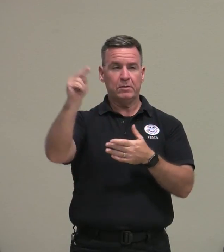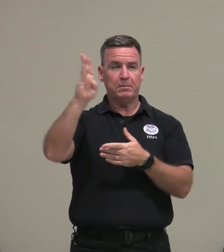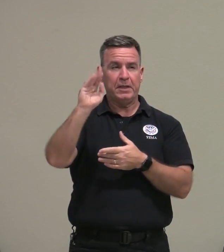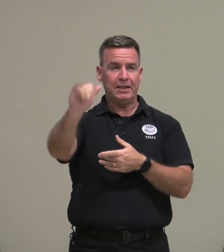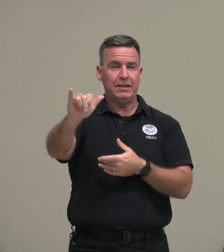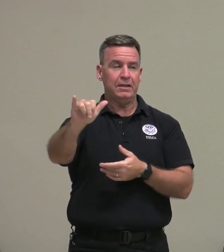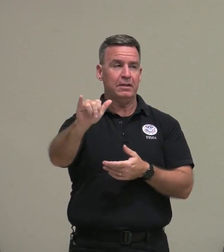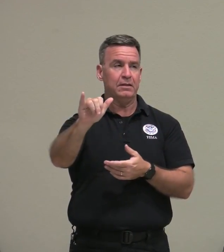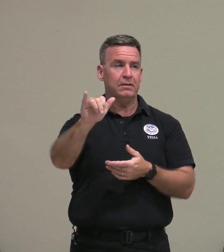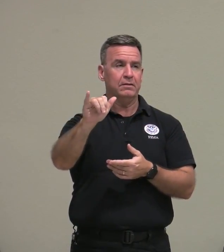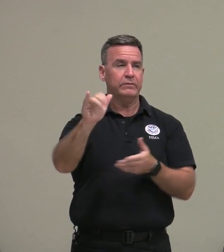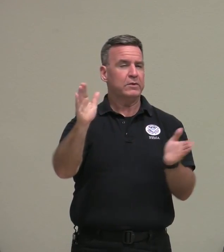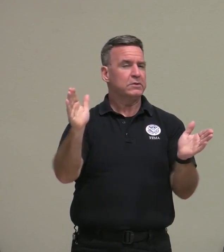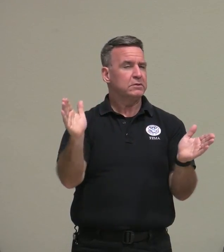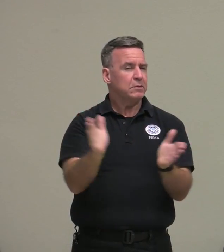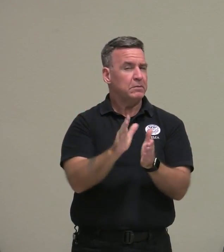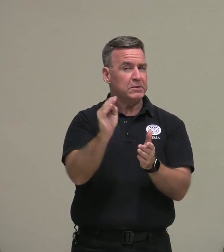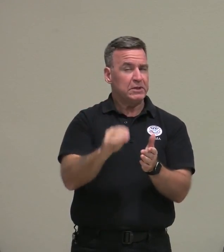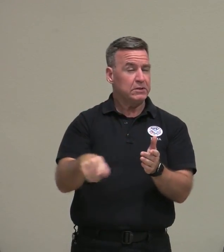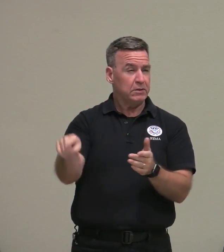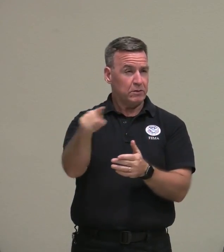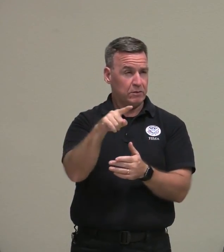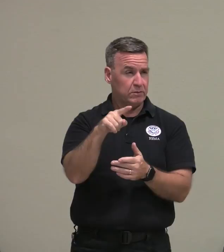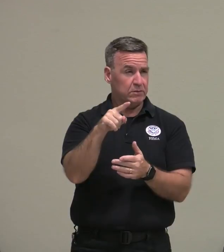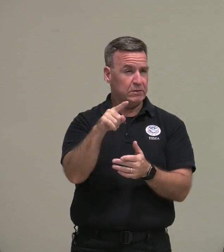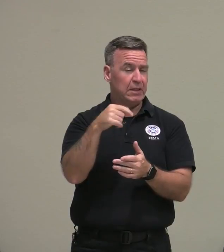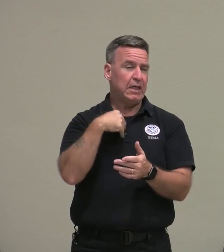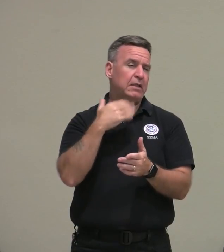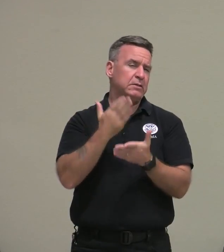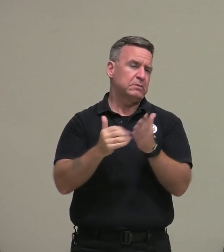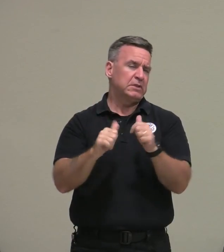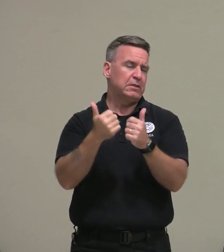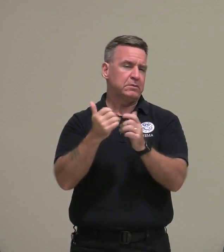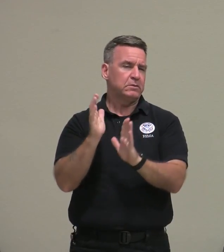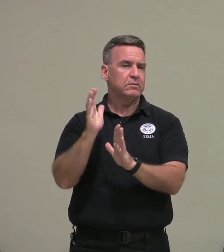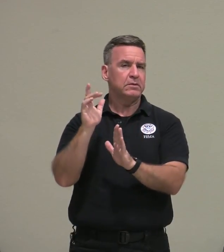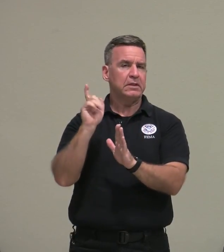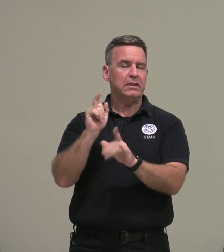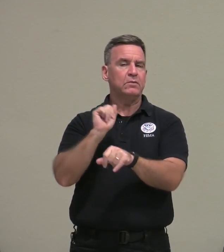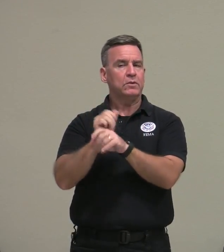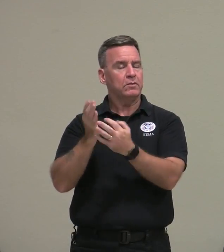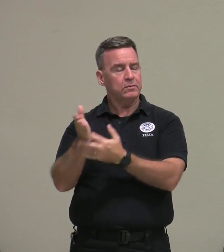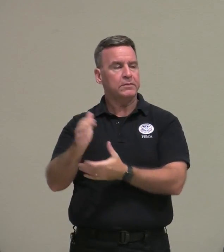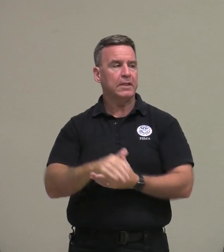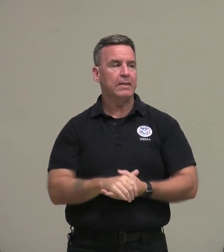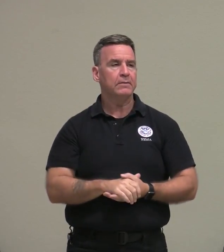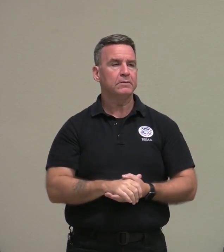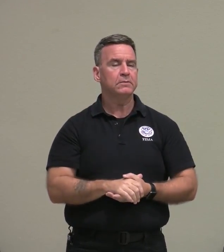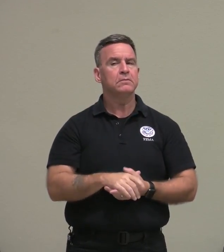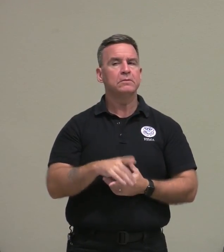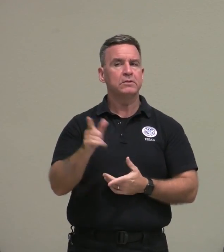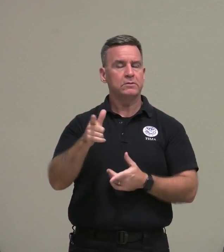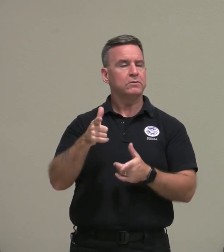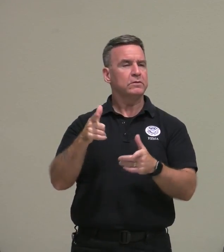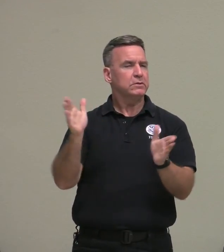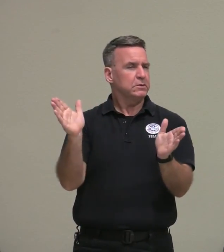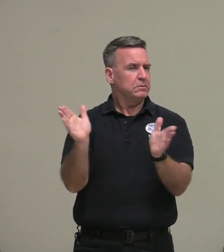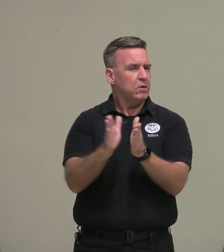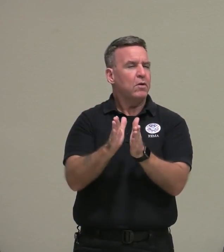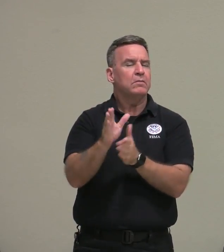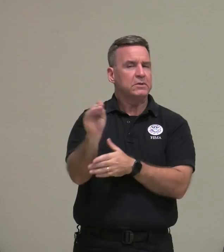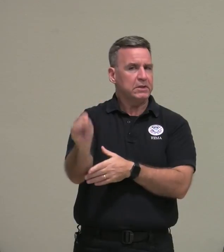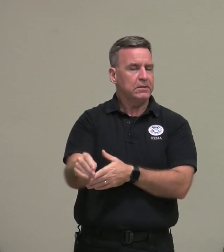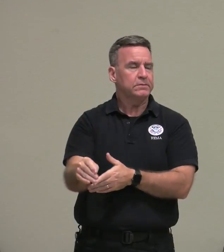Bay. A very small percentage of those had some challenges that we had to work through, but it was a very small